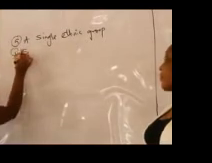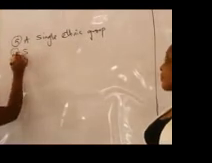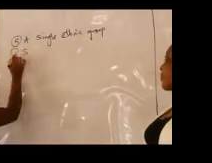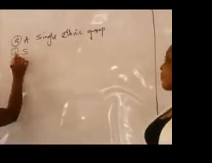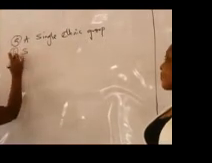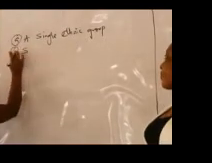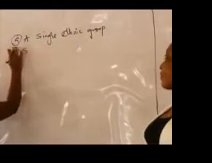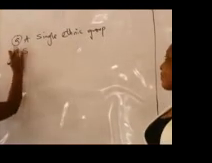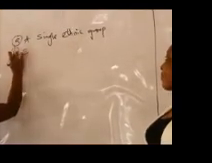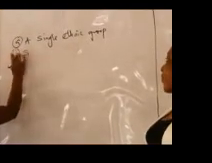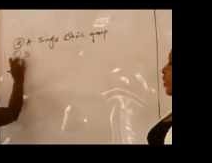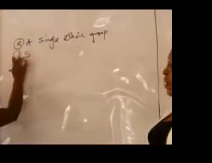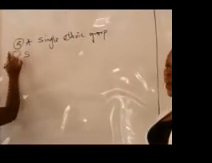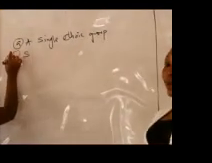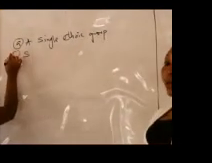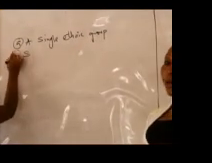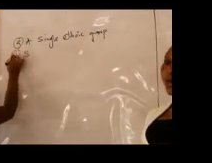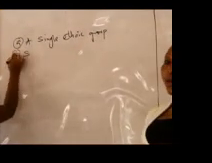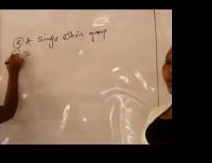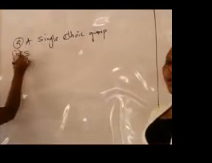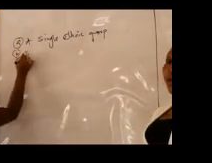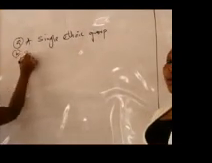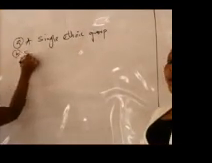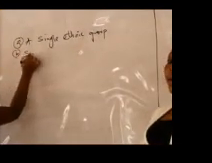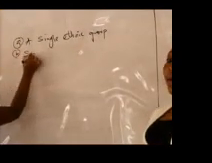small population,